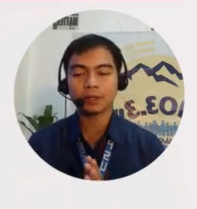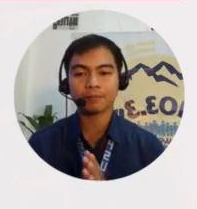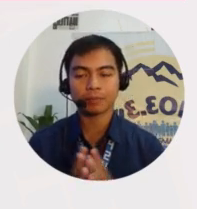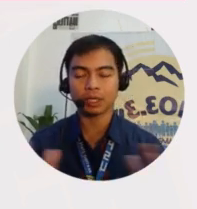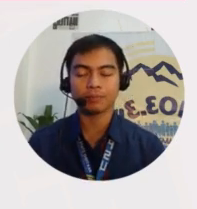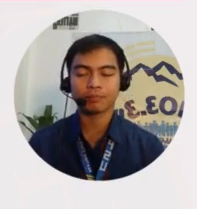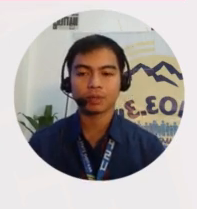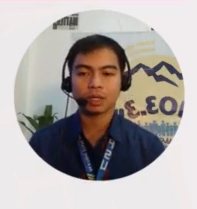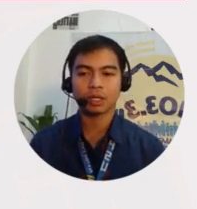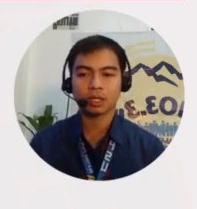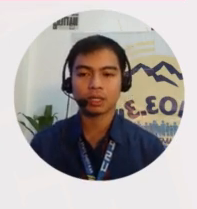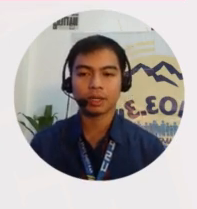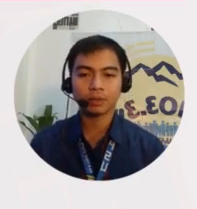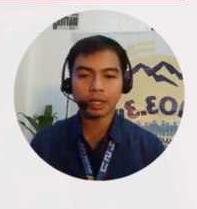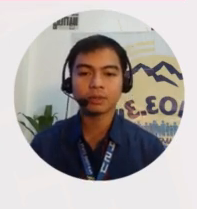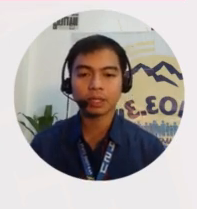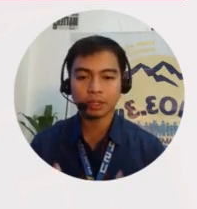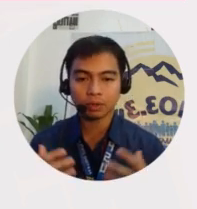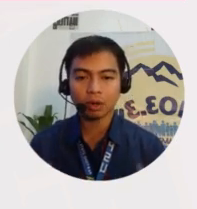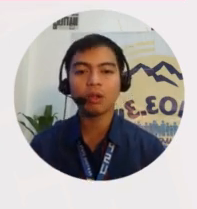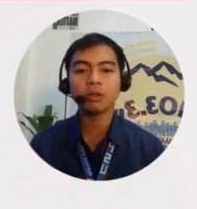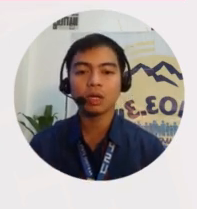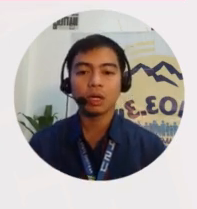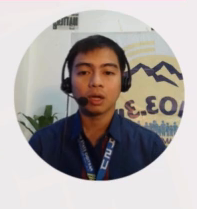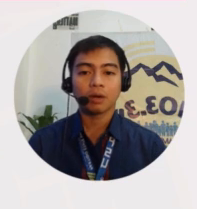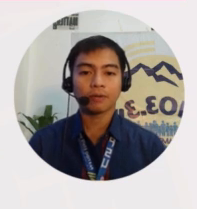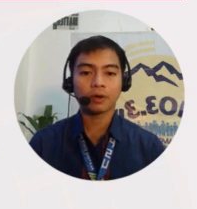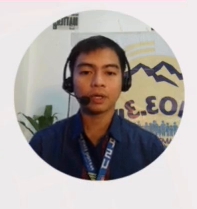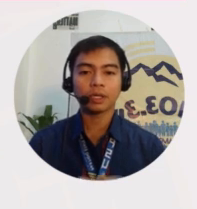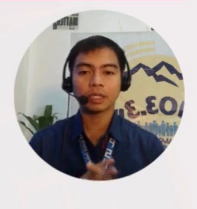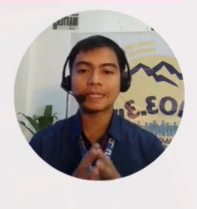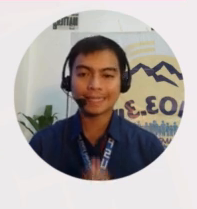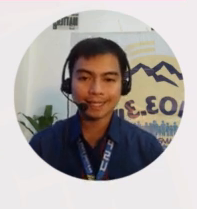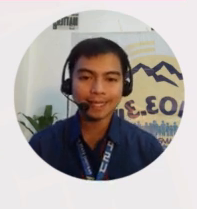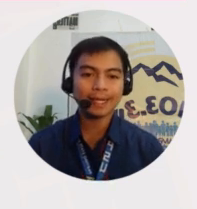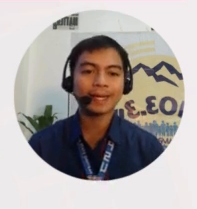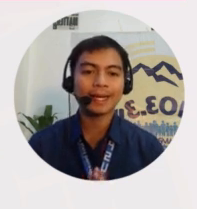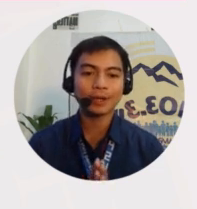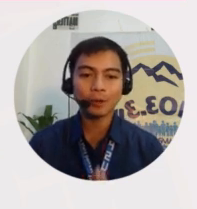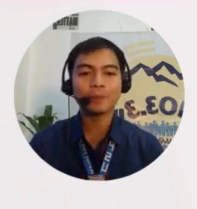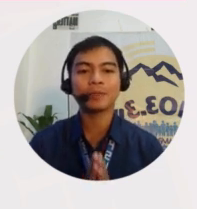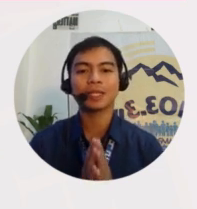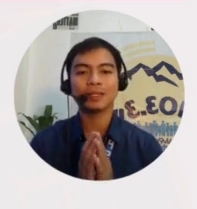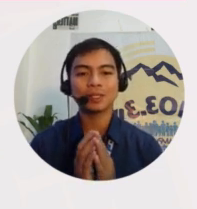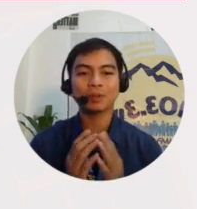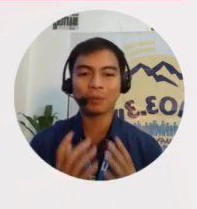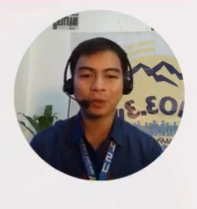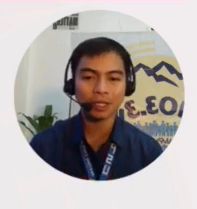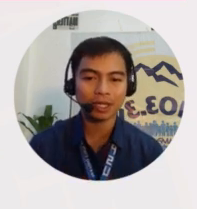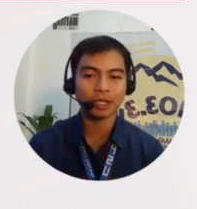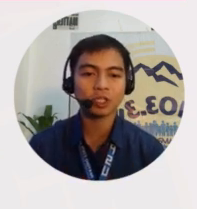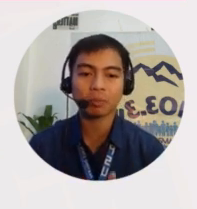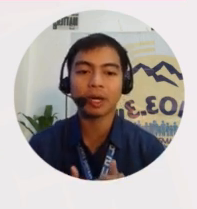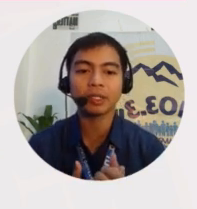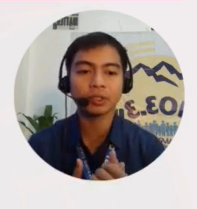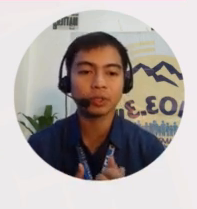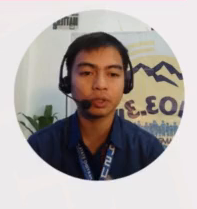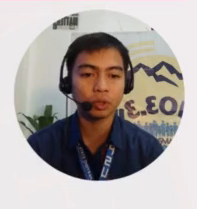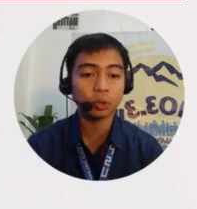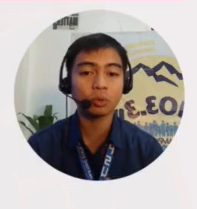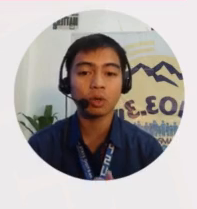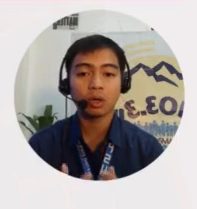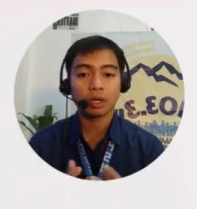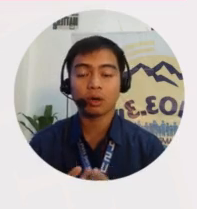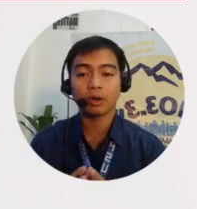as, I would like to thank you all for listening, and I hope that this report